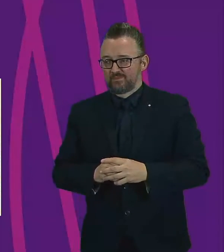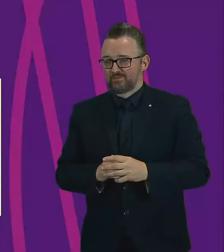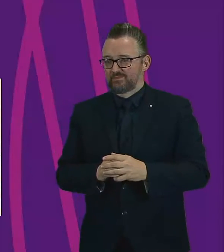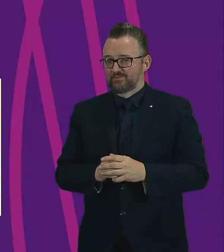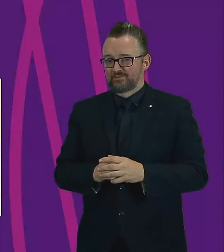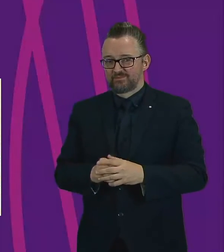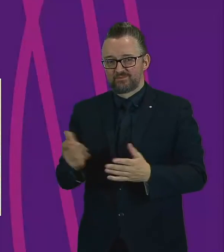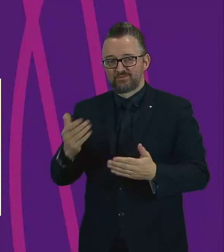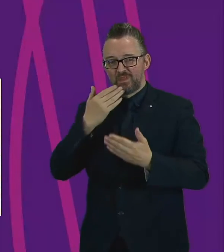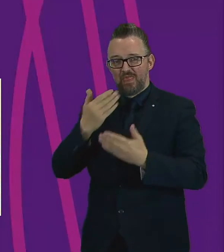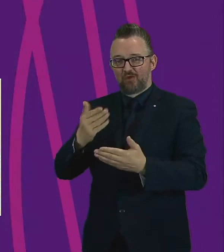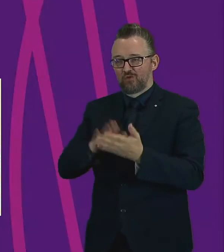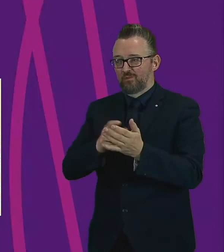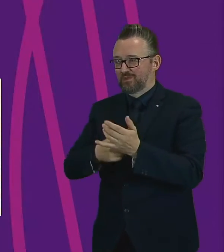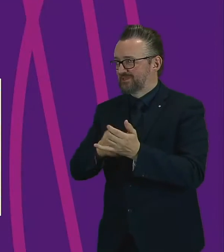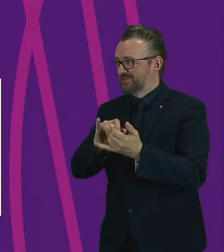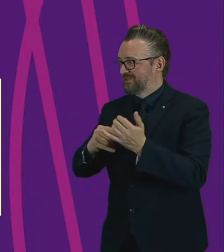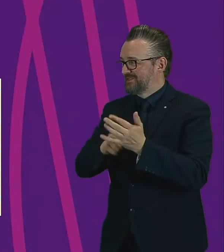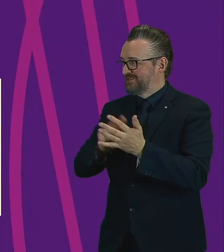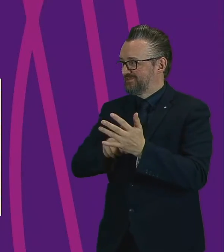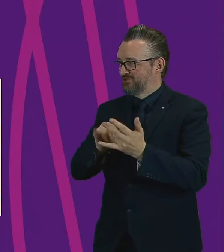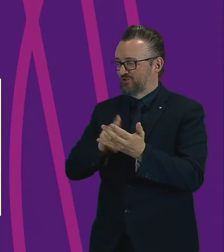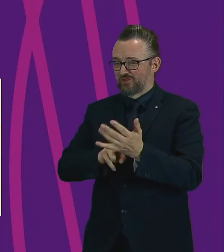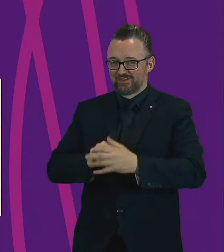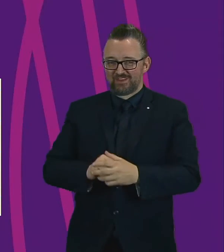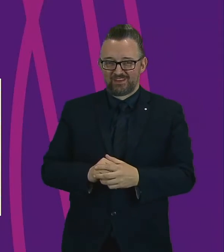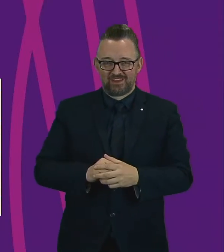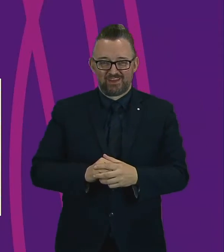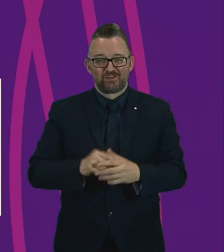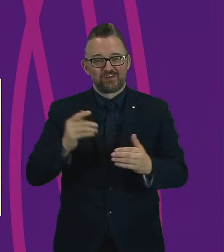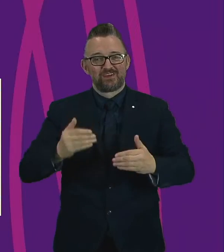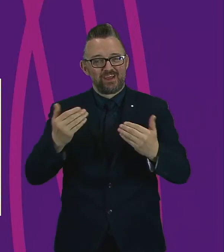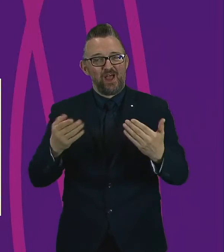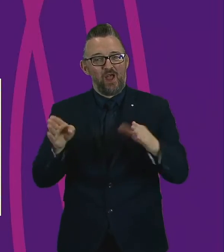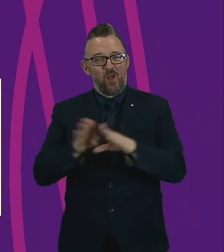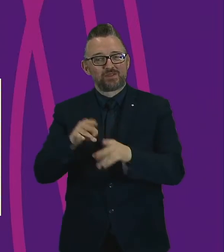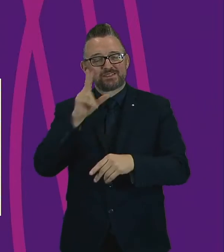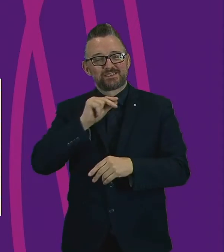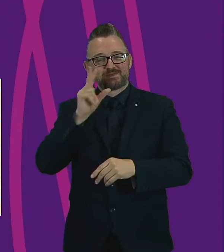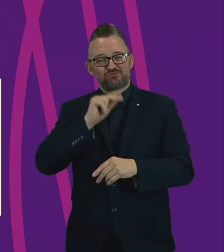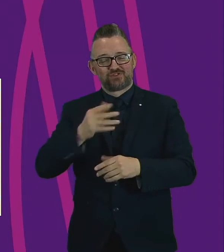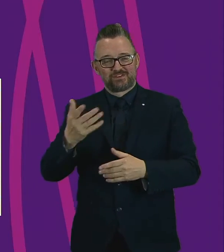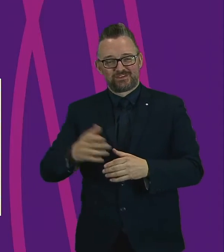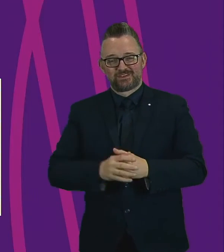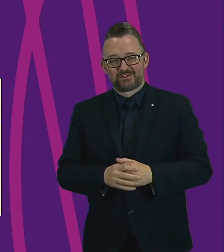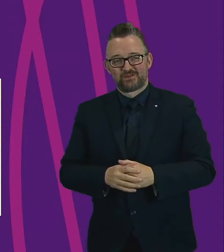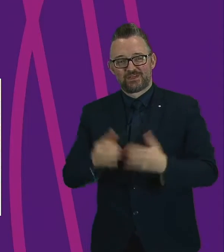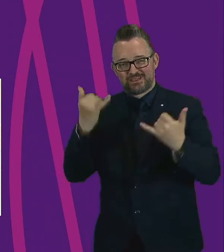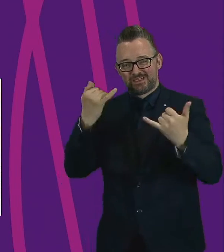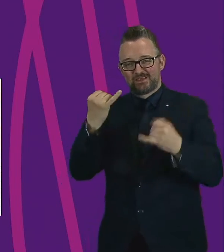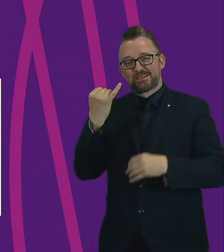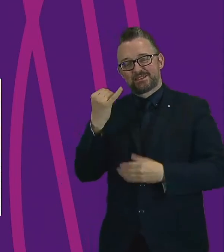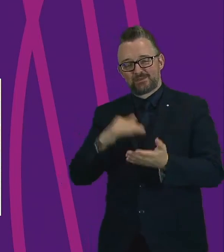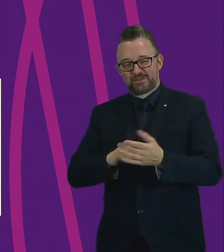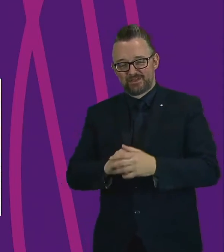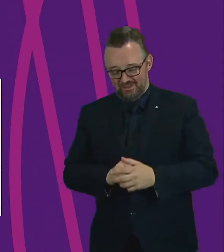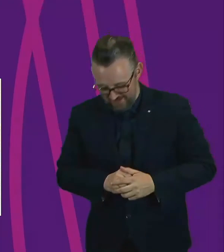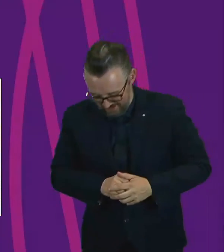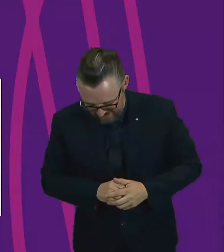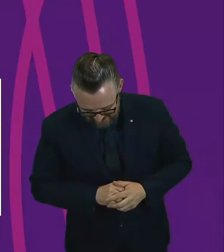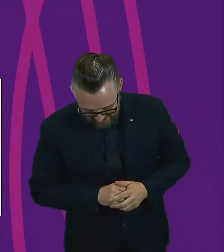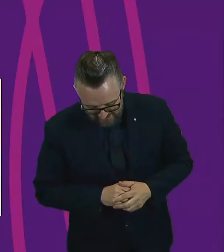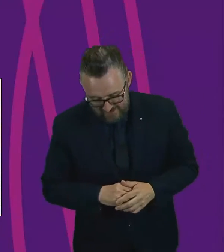much, Mr Stevenson. I move to closing speeches. Rhoda Grant for Labour, please. 6 minutes, please. Thank